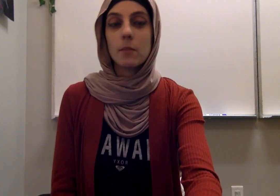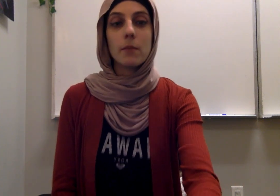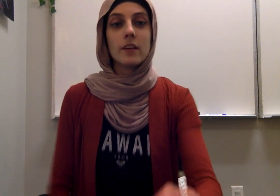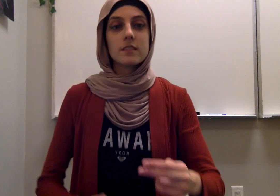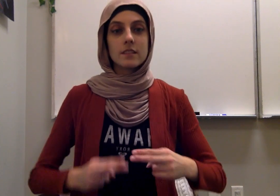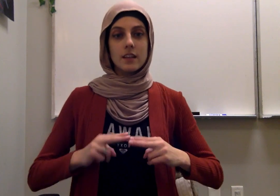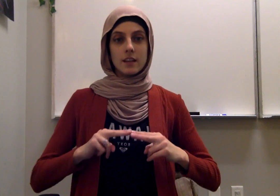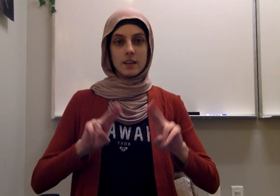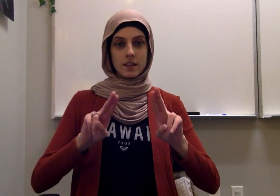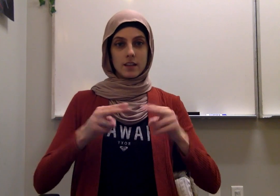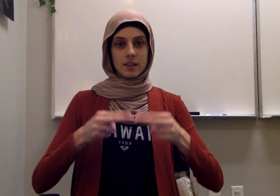Belt,